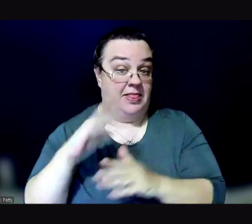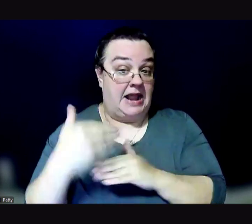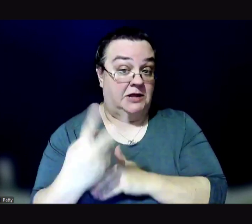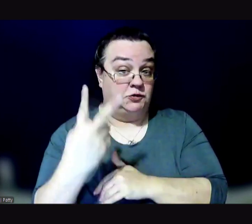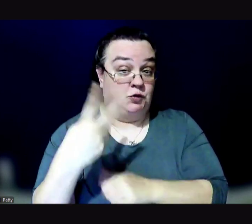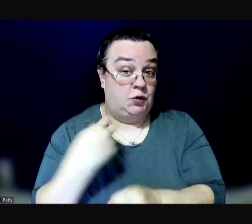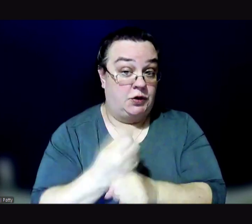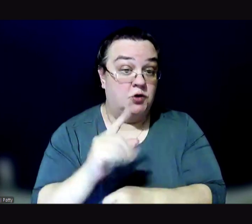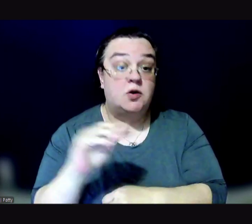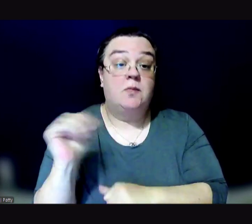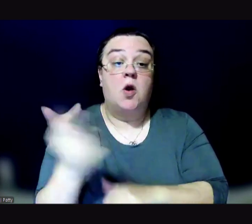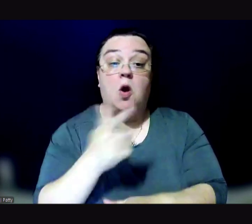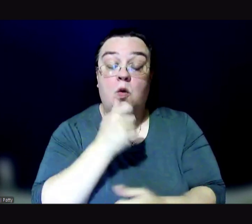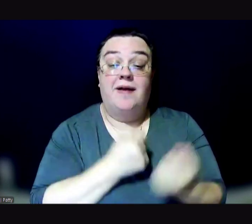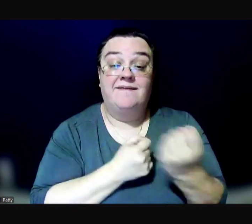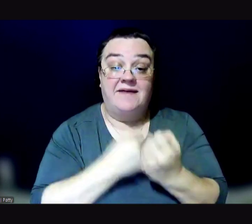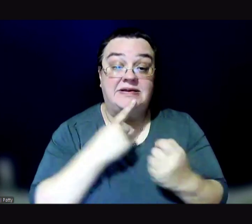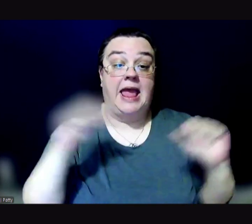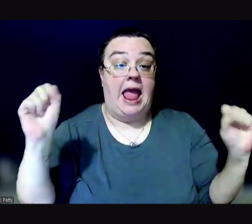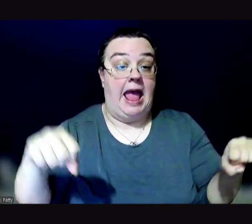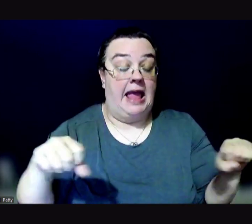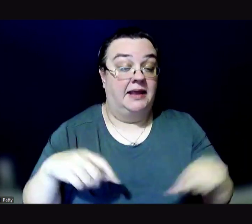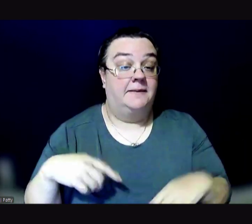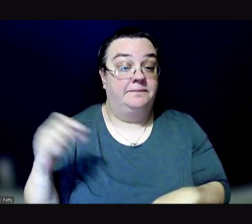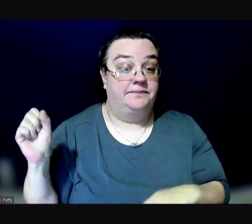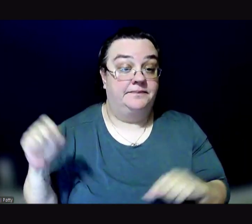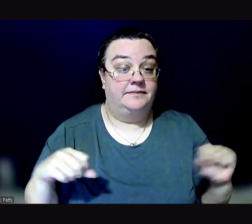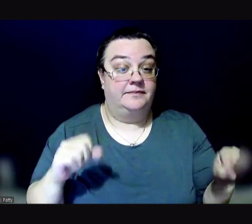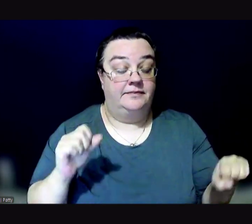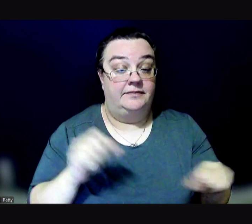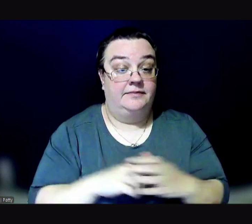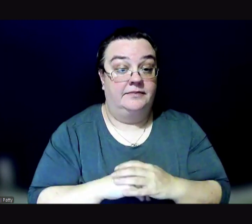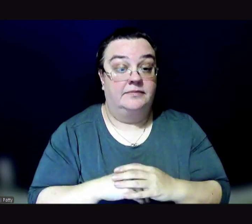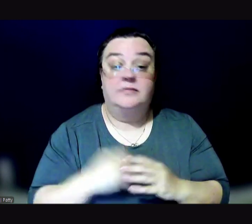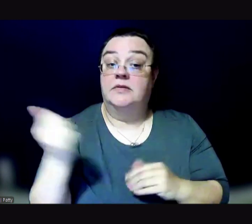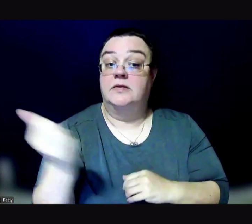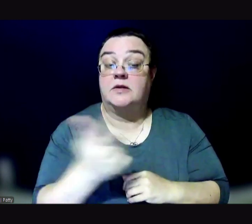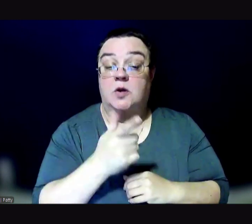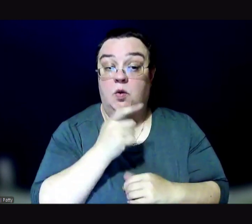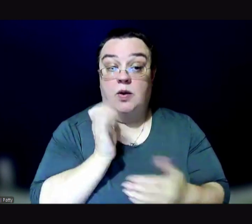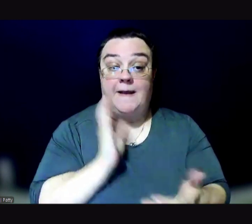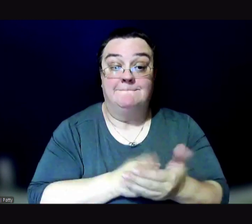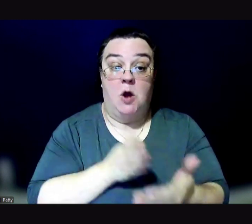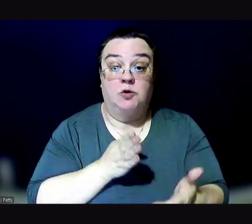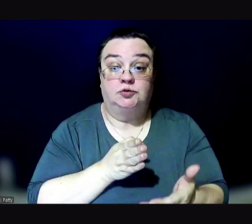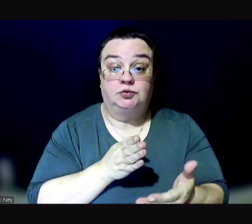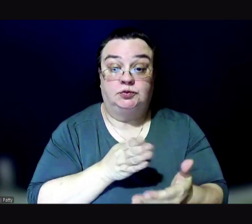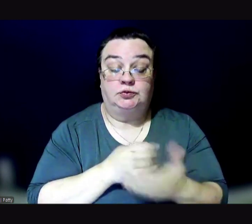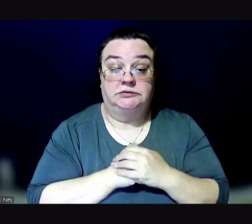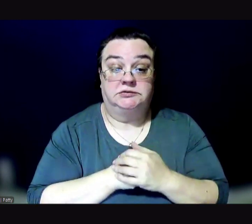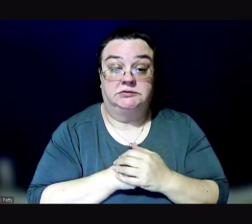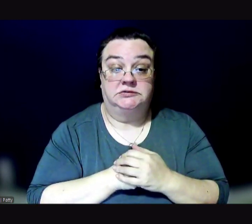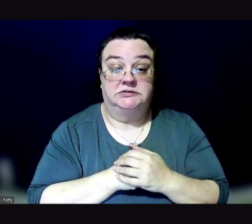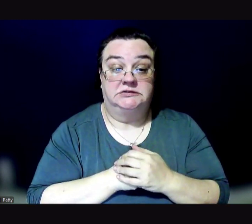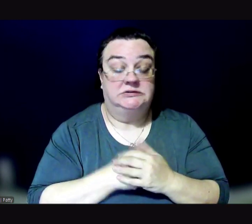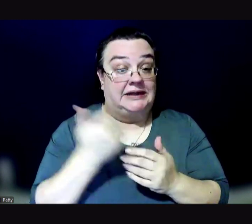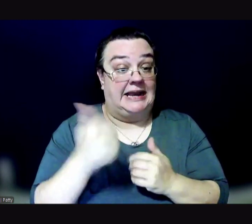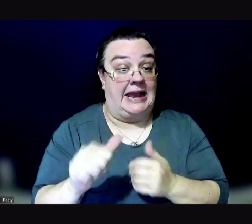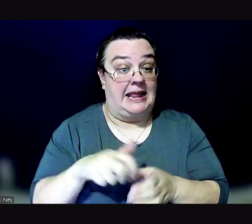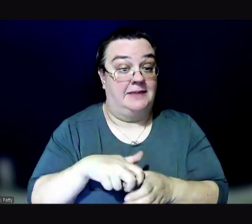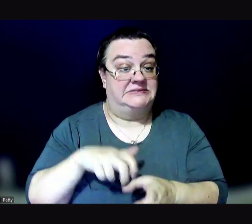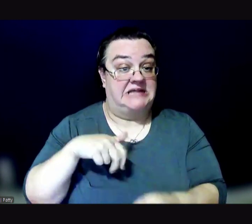favor say aye. Aye. Aye. All those opposed? Any